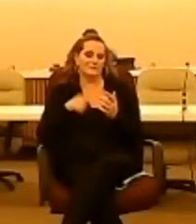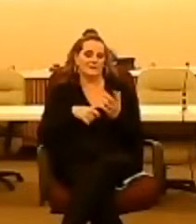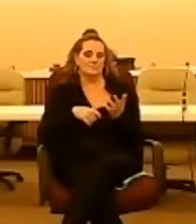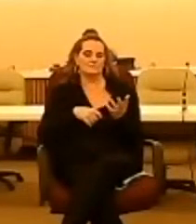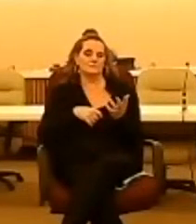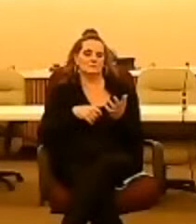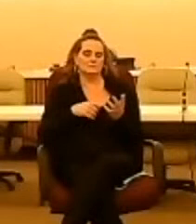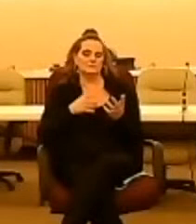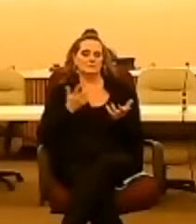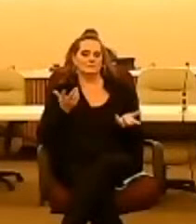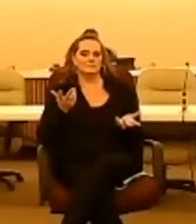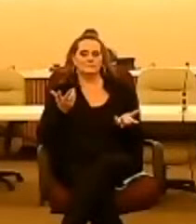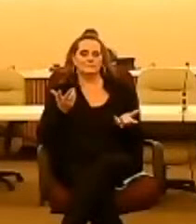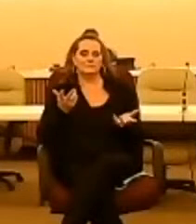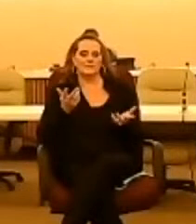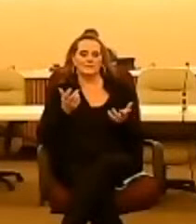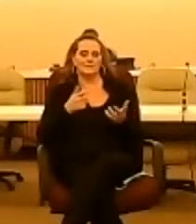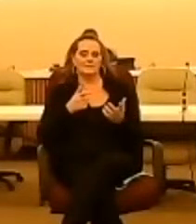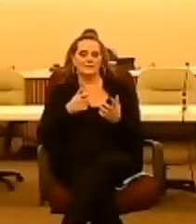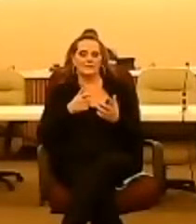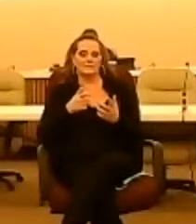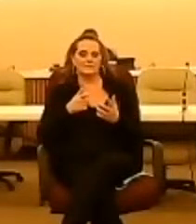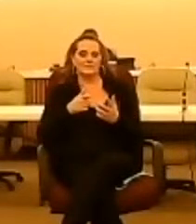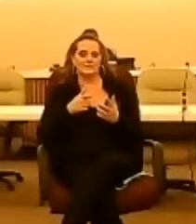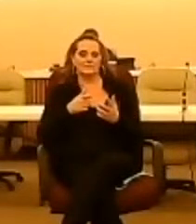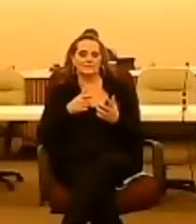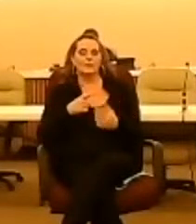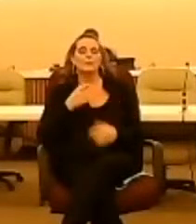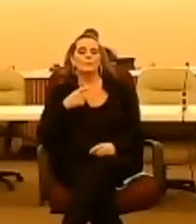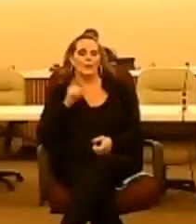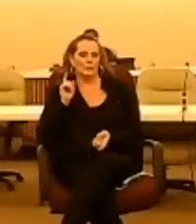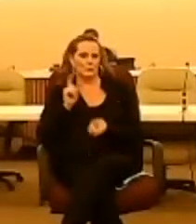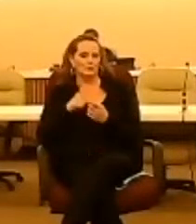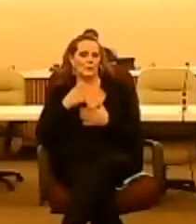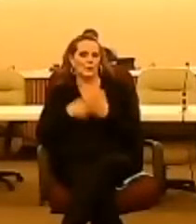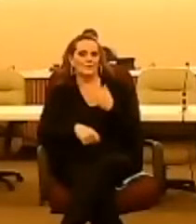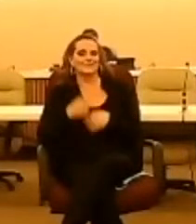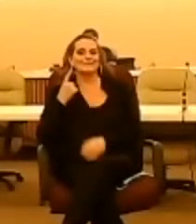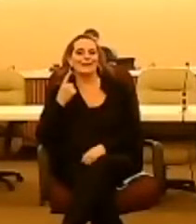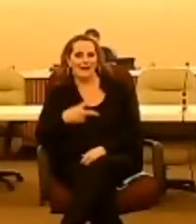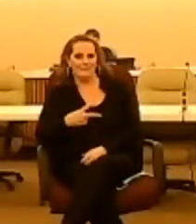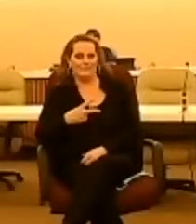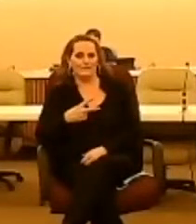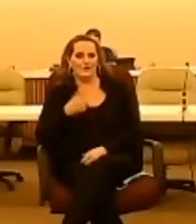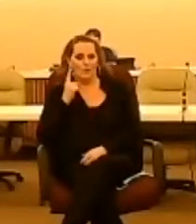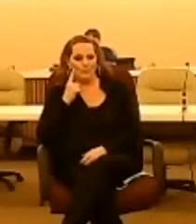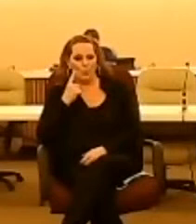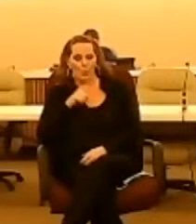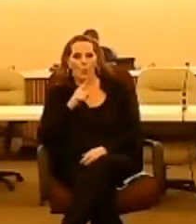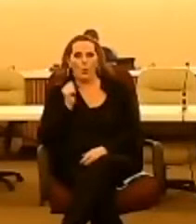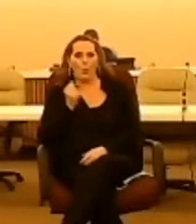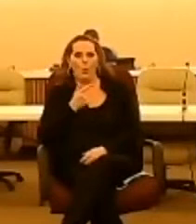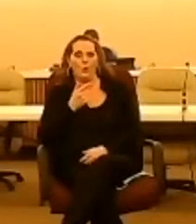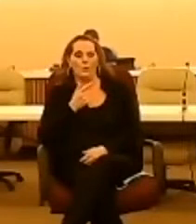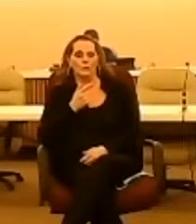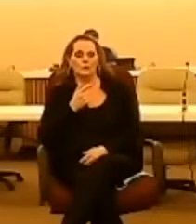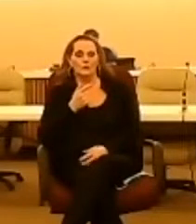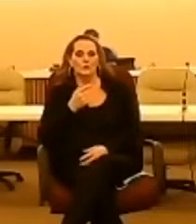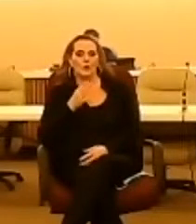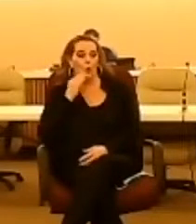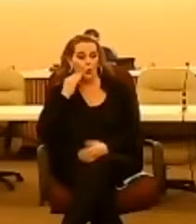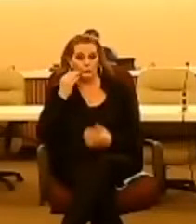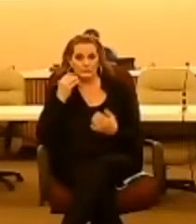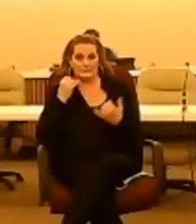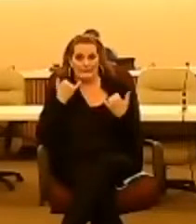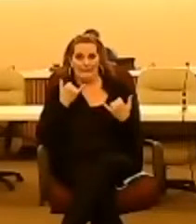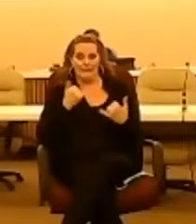to the pump station, the force main, would be cut in half for all the current homes. So the only question